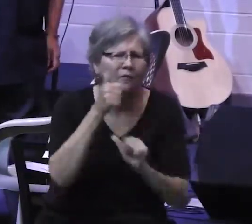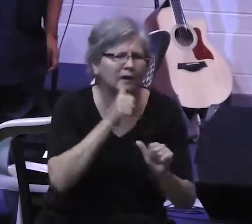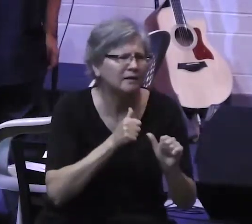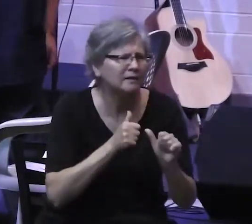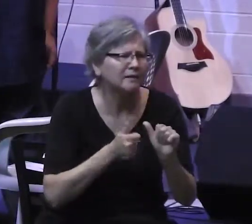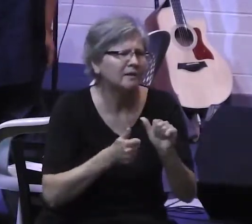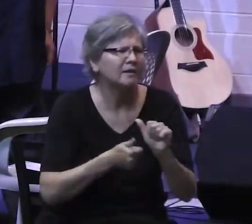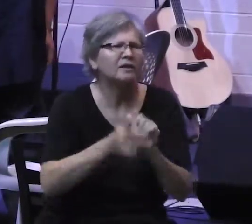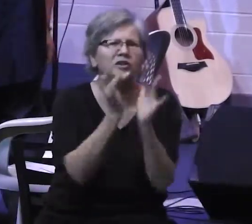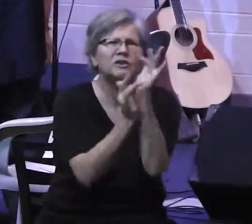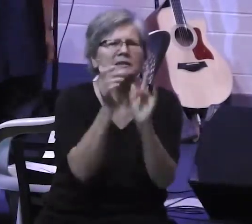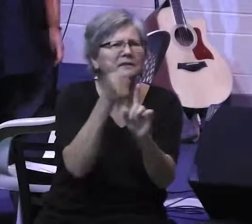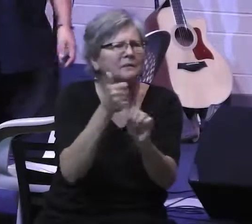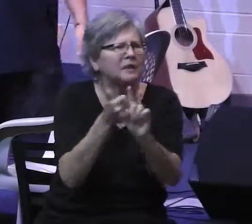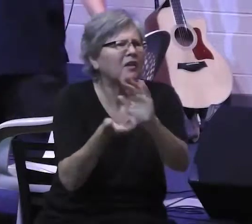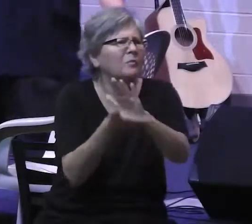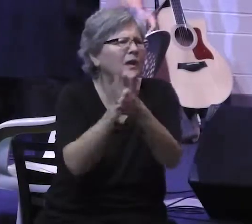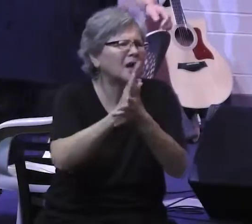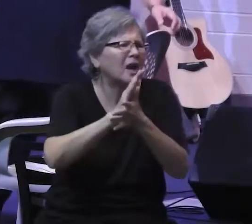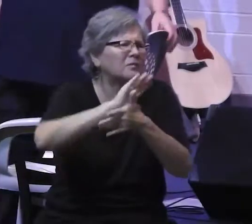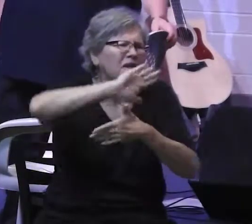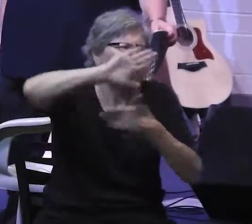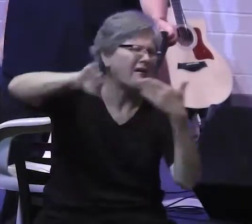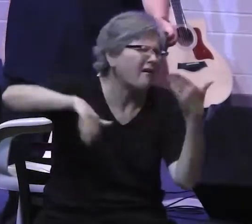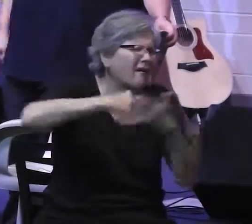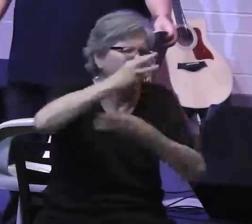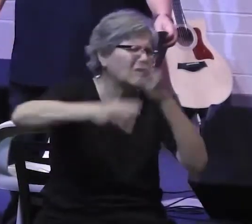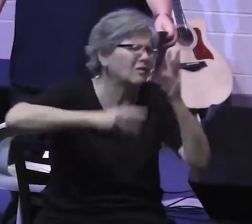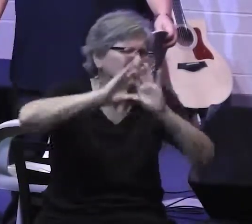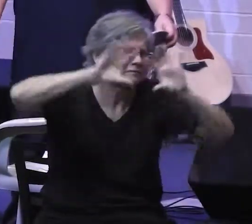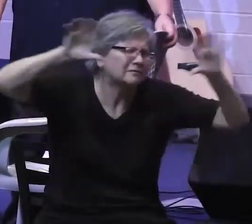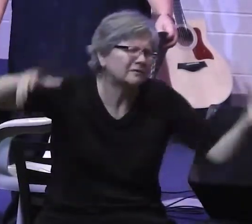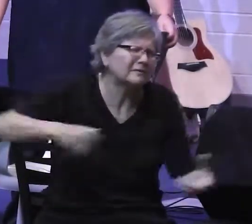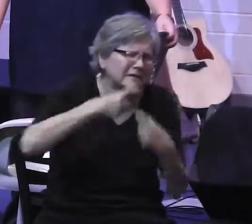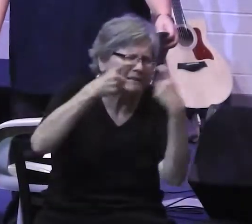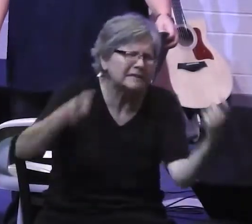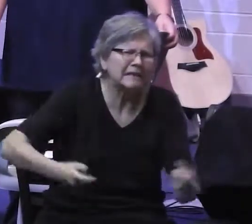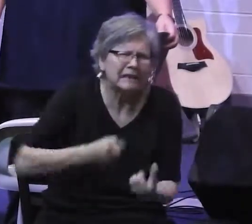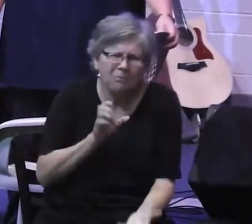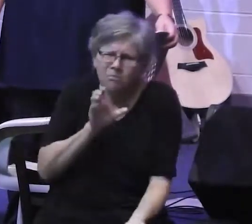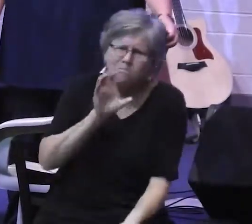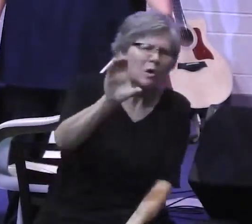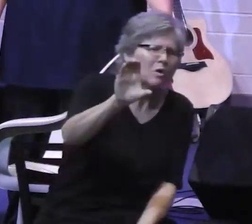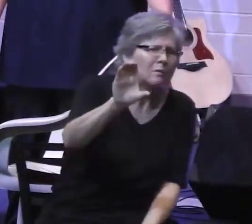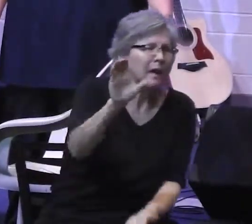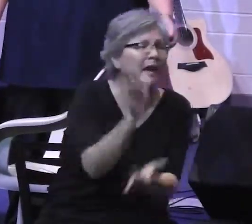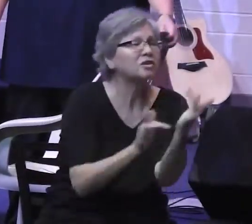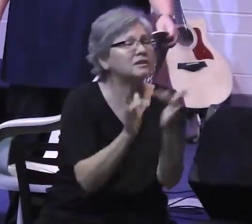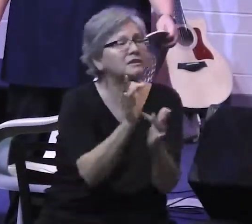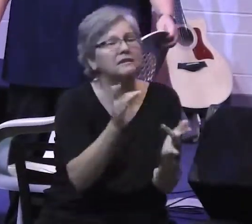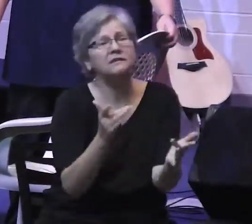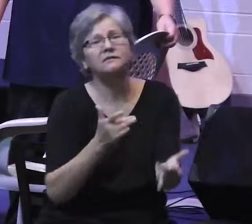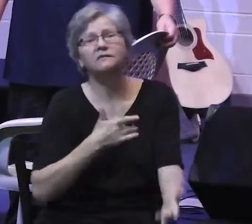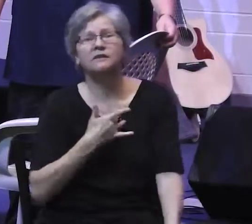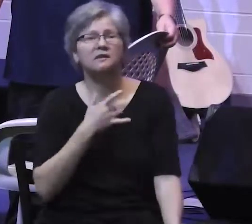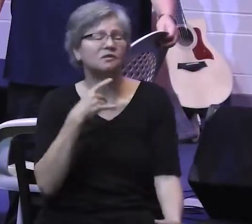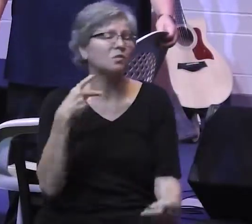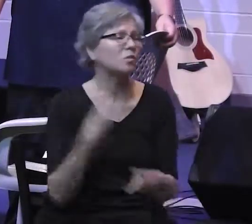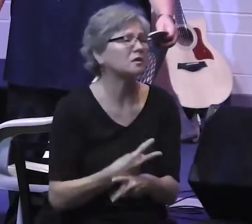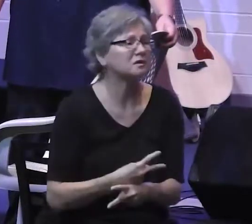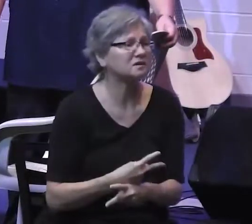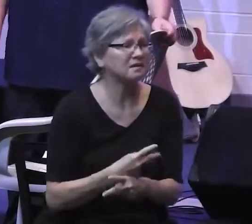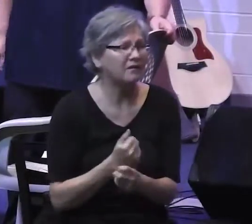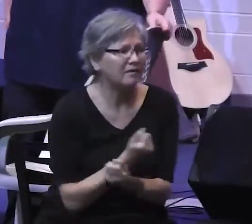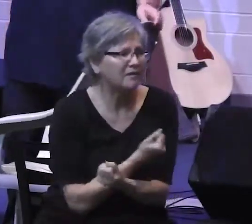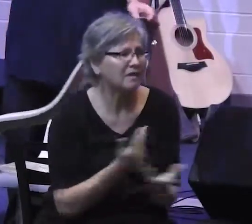becoming sin, we see the culmination there on the cross, where Jesus is saying, and he feels the worst of it, doesn't he? And